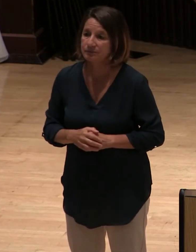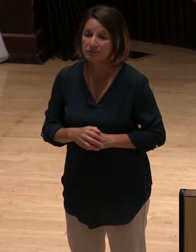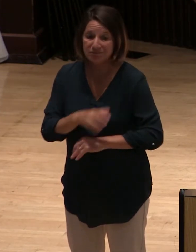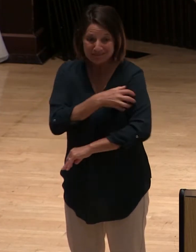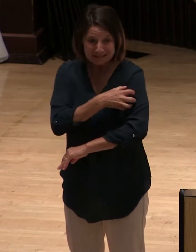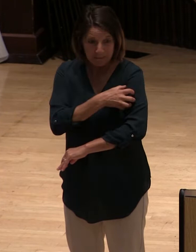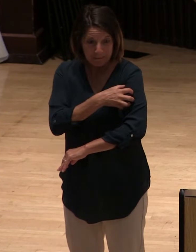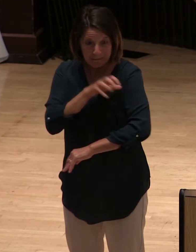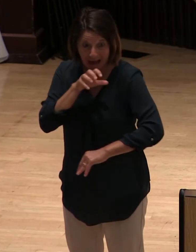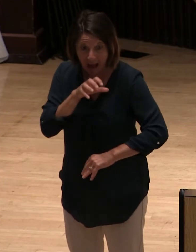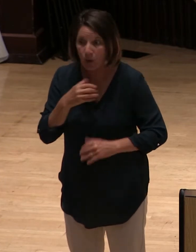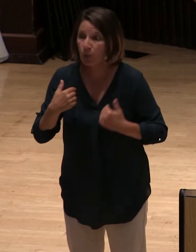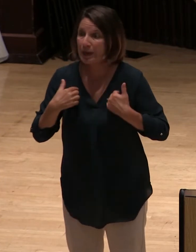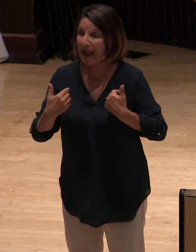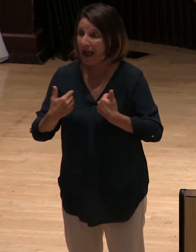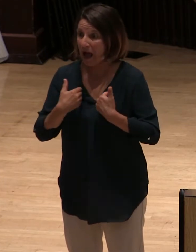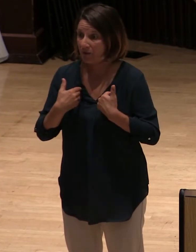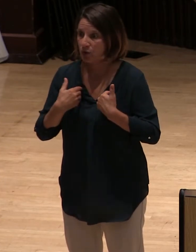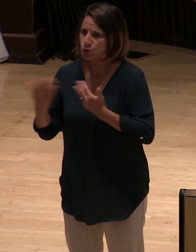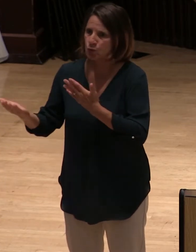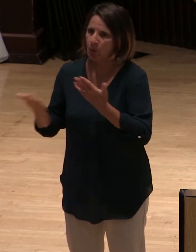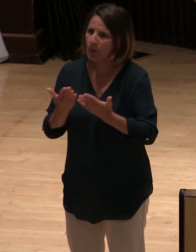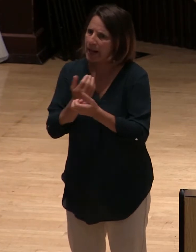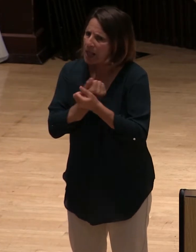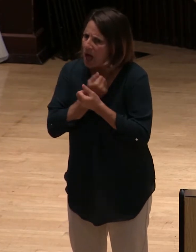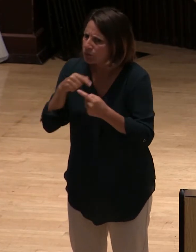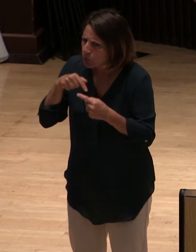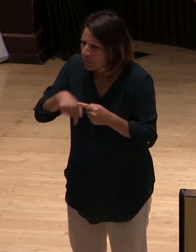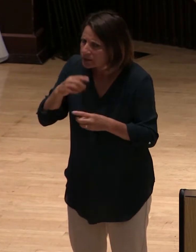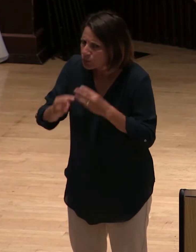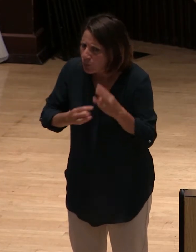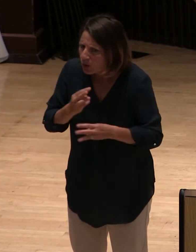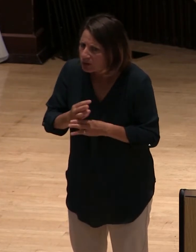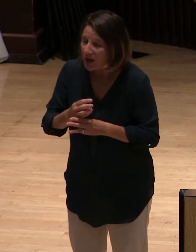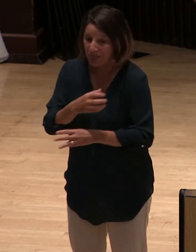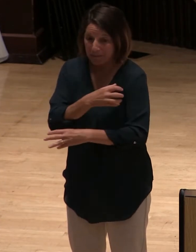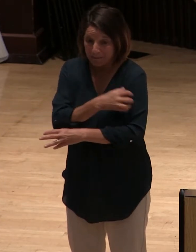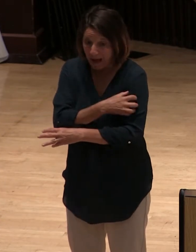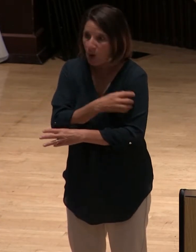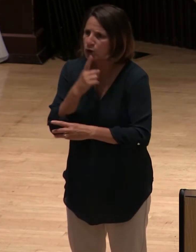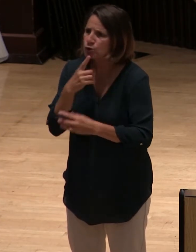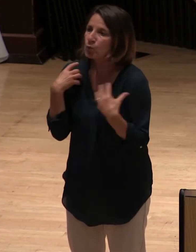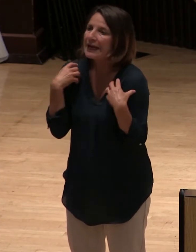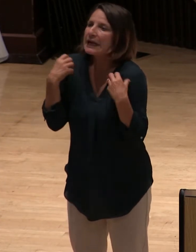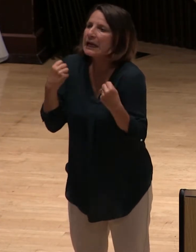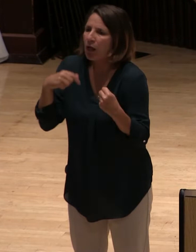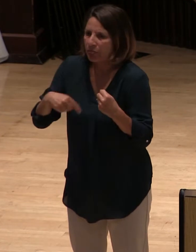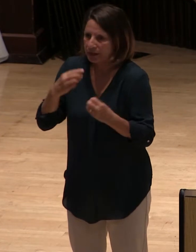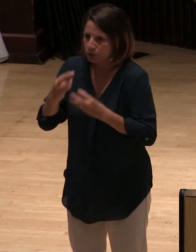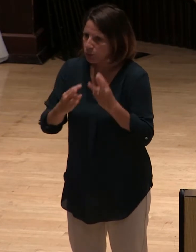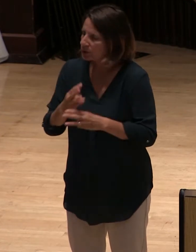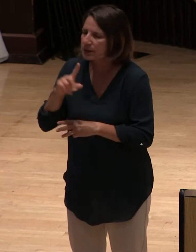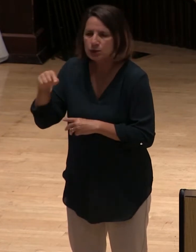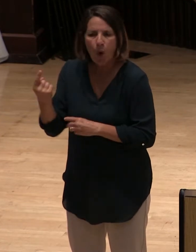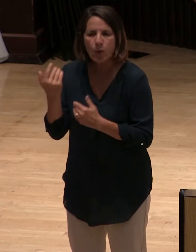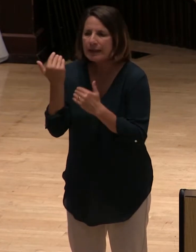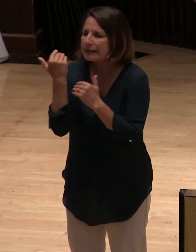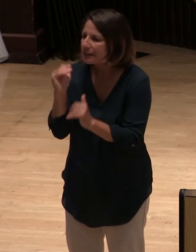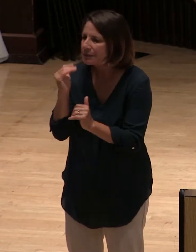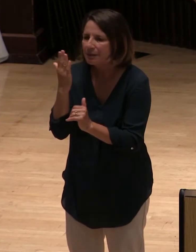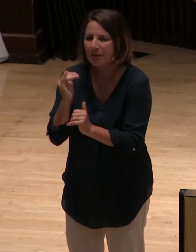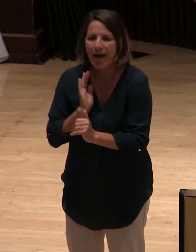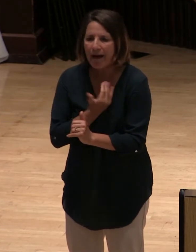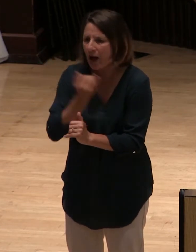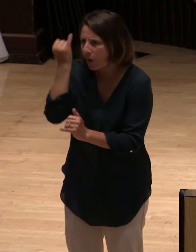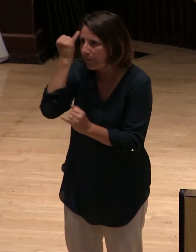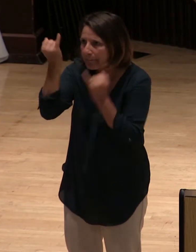bring love into this world, the power we have to heal this world, is only limited by what we can imagine